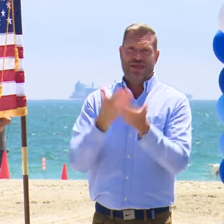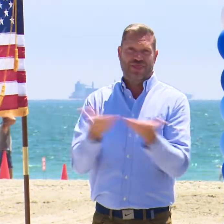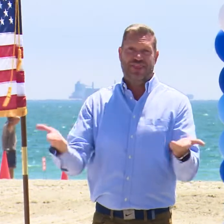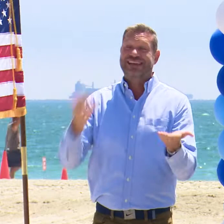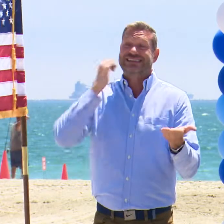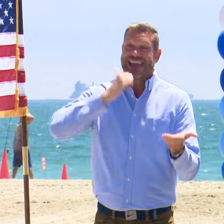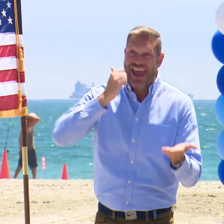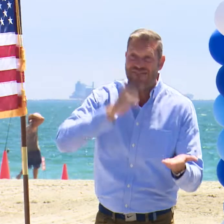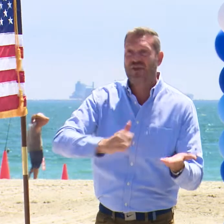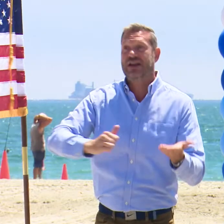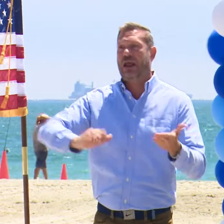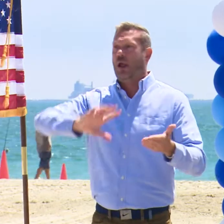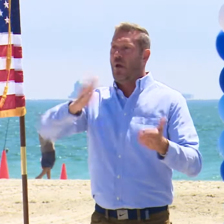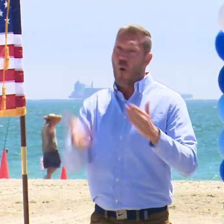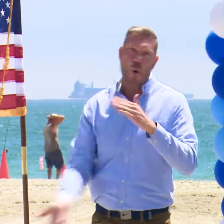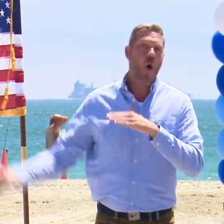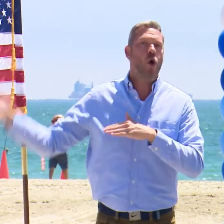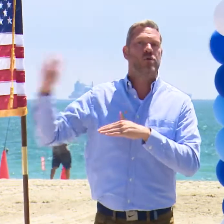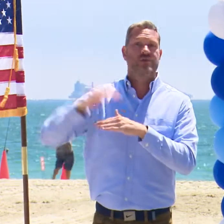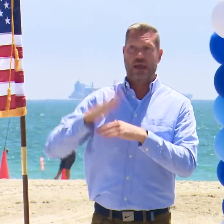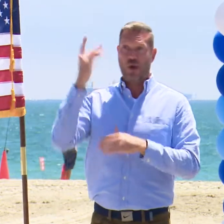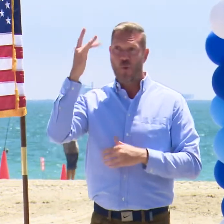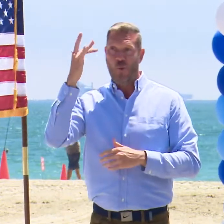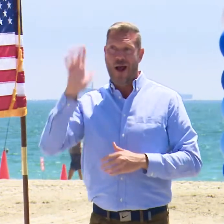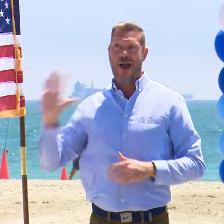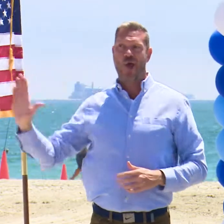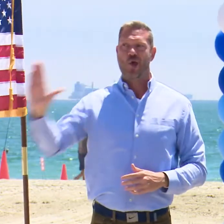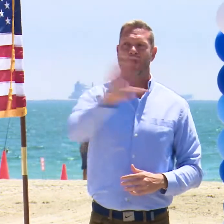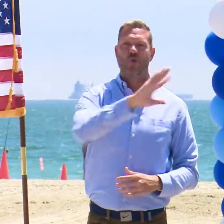for your benefit. So it's good to be here with all of you.